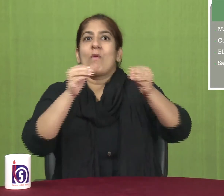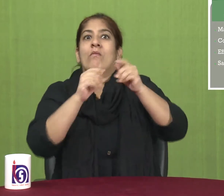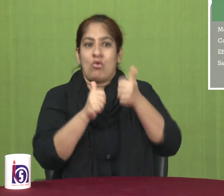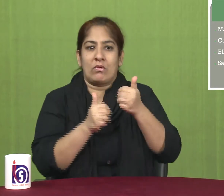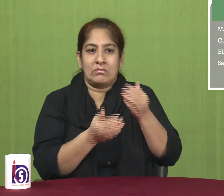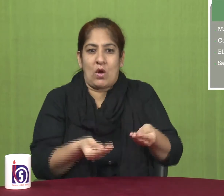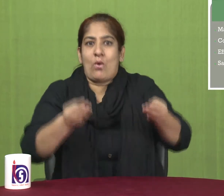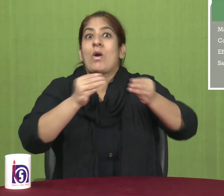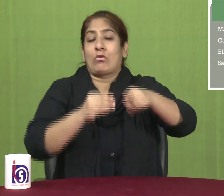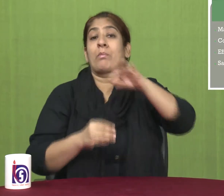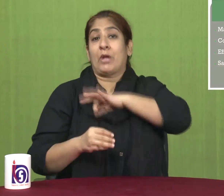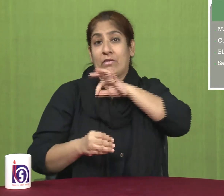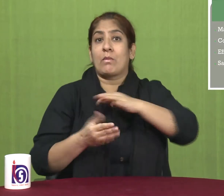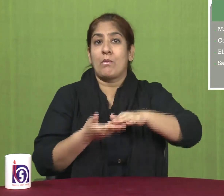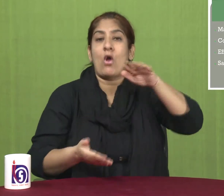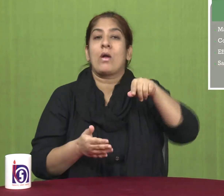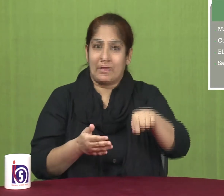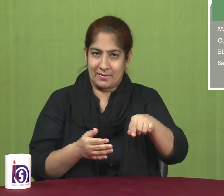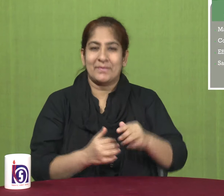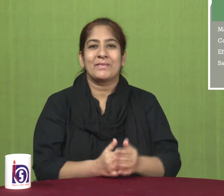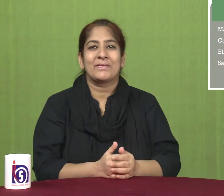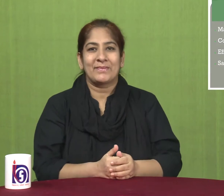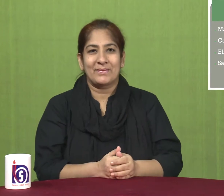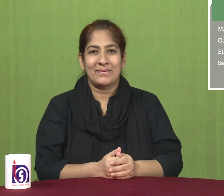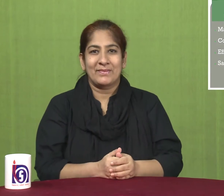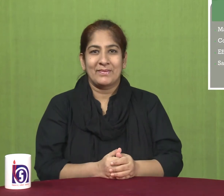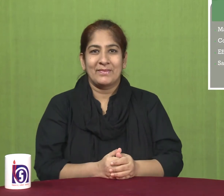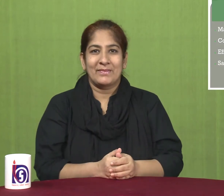effective and timely use of funds for your benefits.